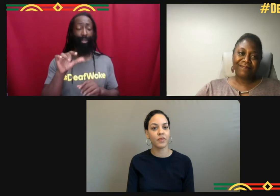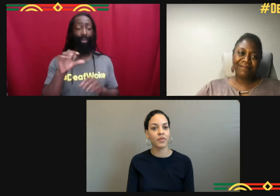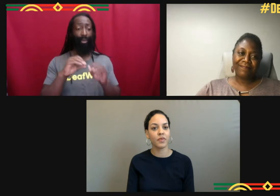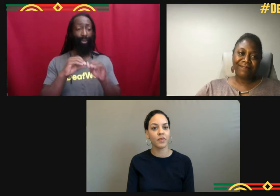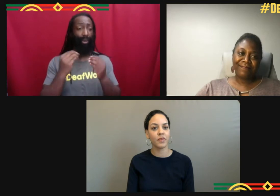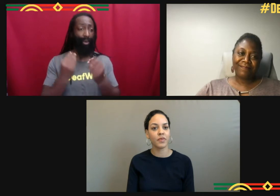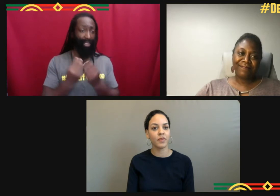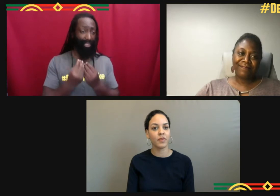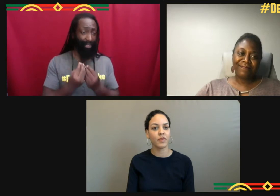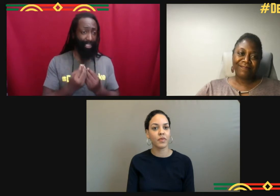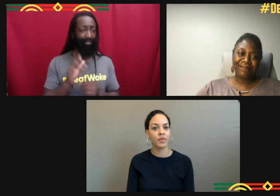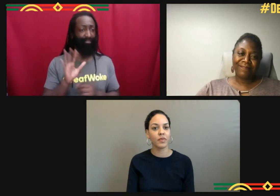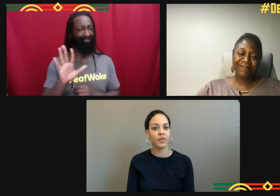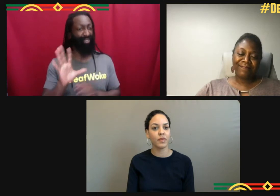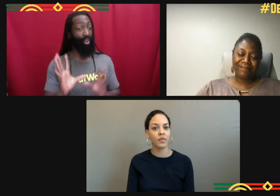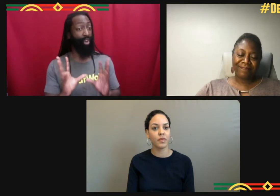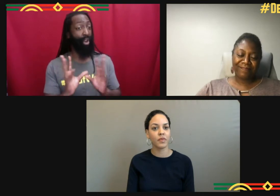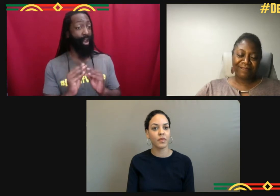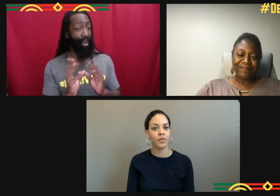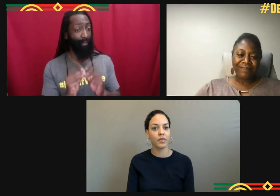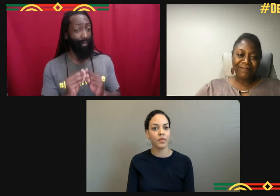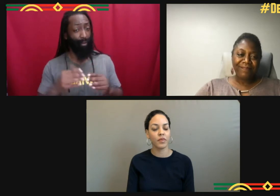been involved in IABD, and it's a blessing.